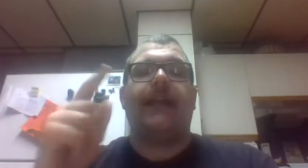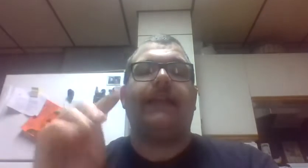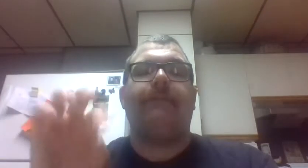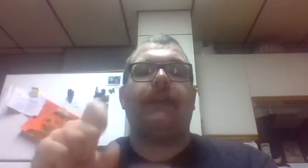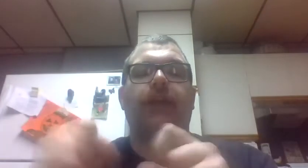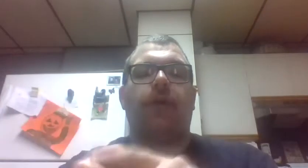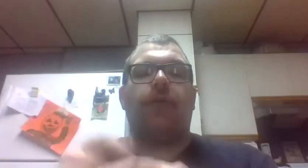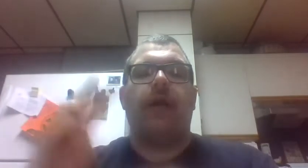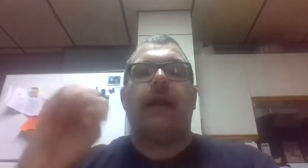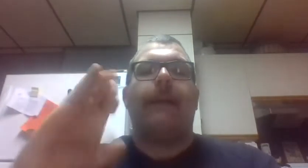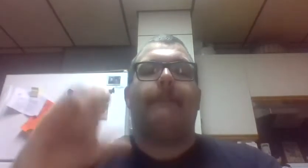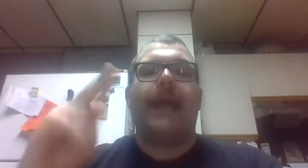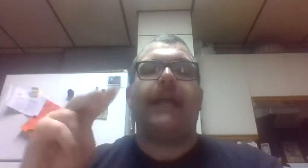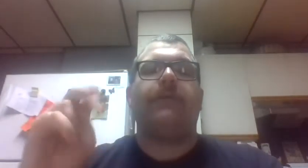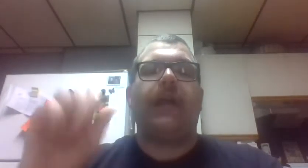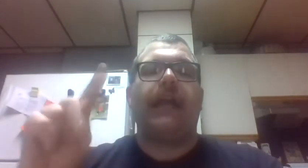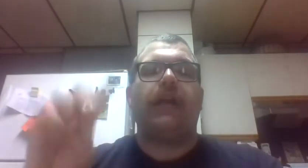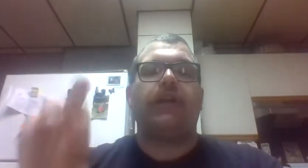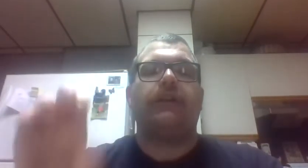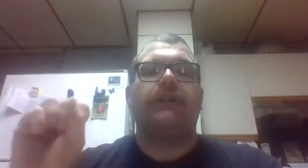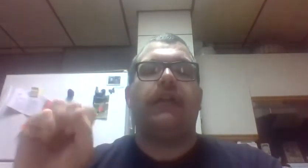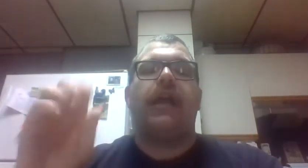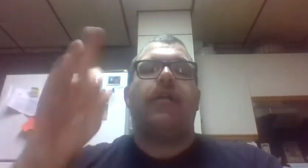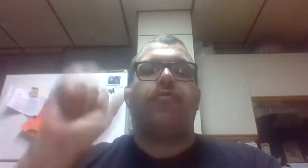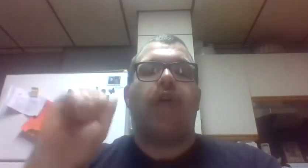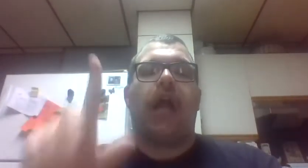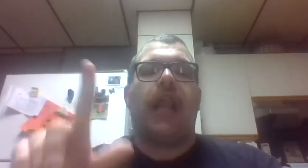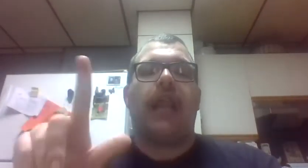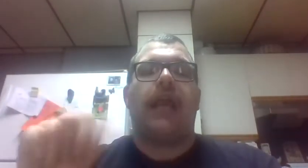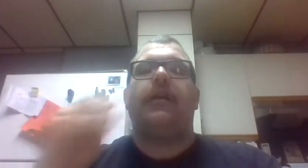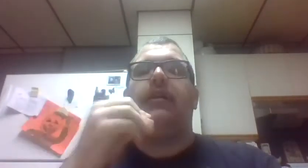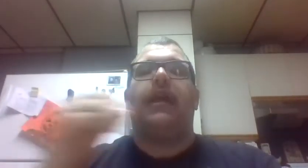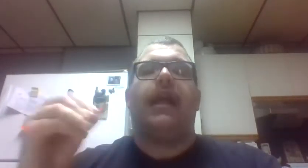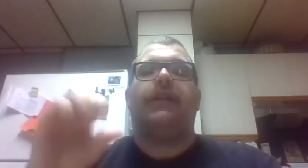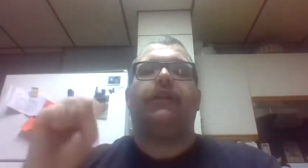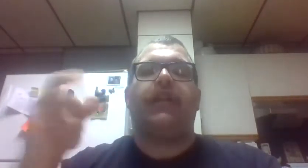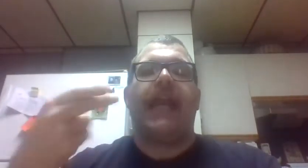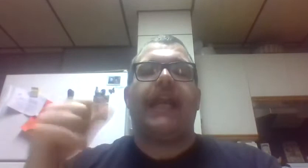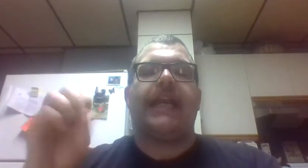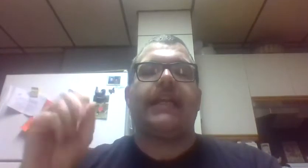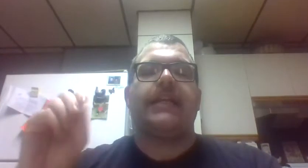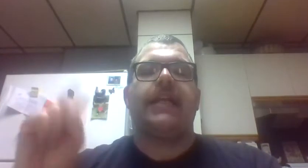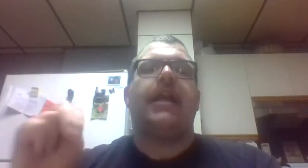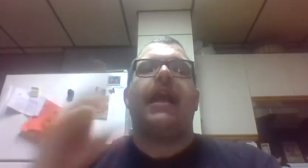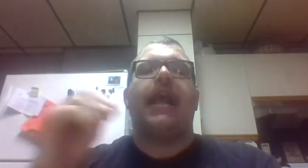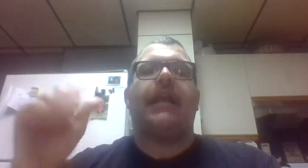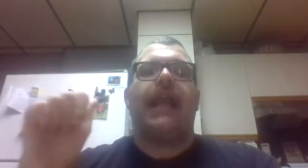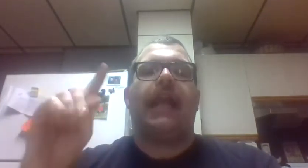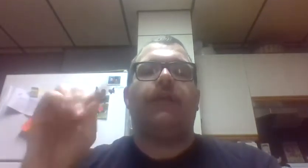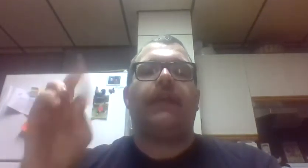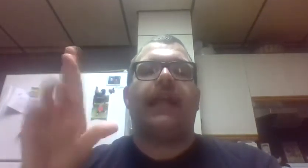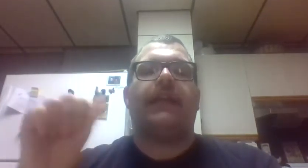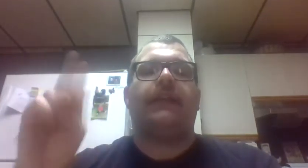Ann's TV show. Michael Inkers, Ron, and Shannon, and Adrienne,